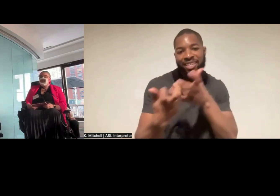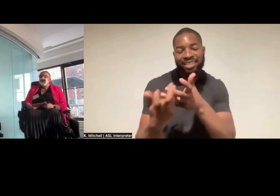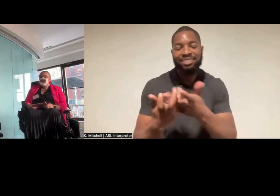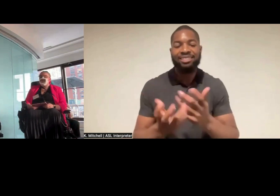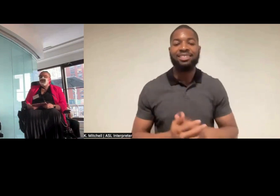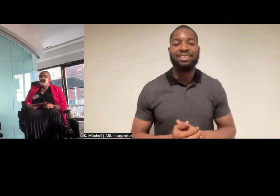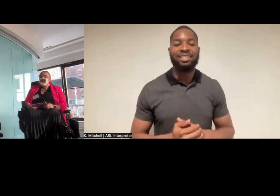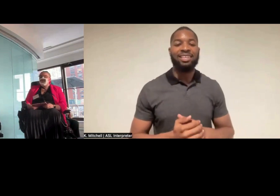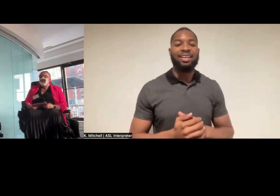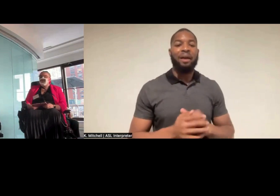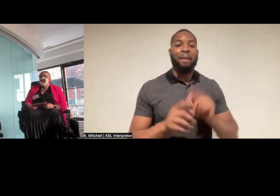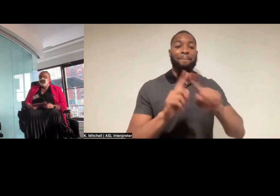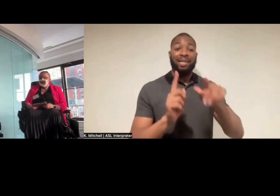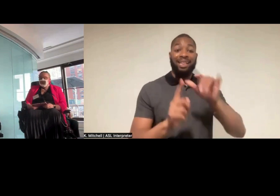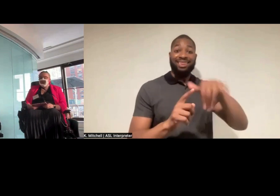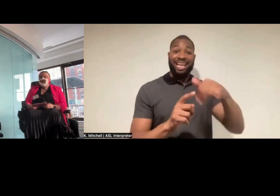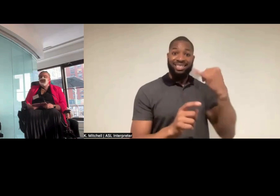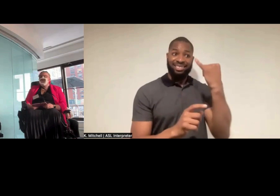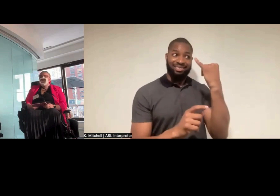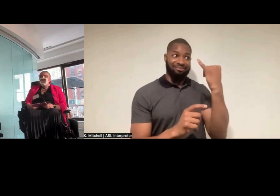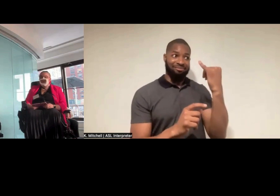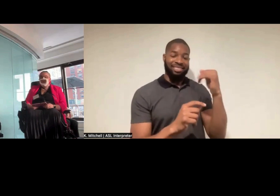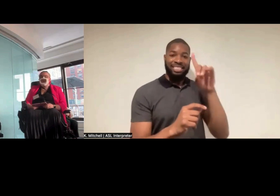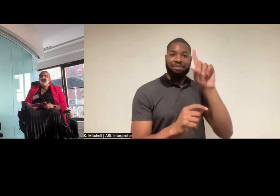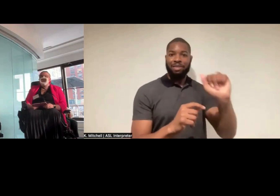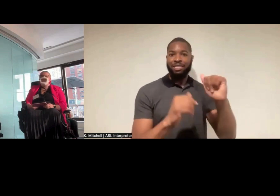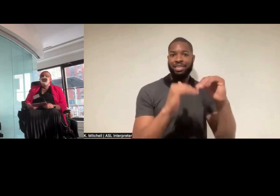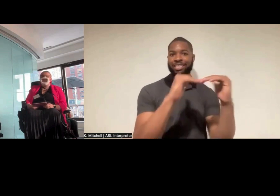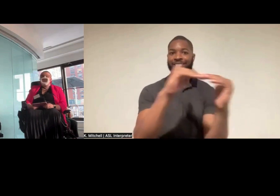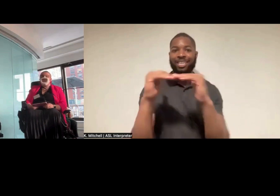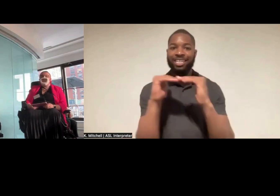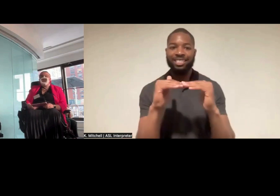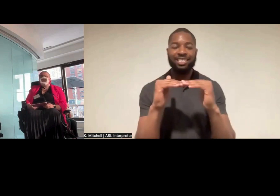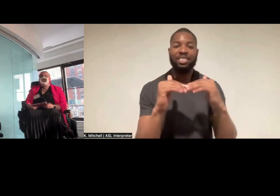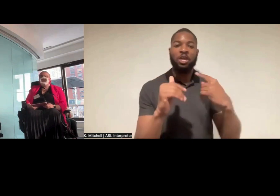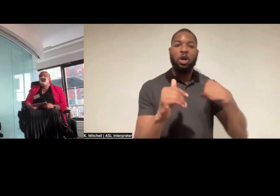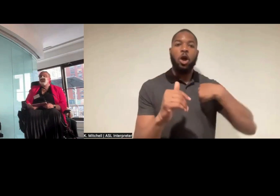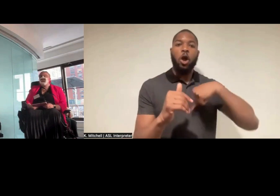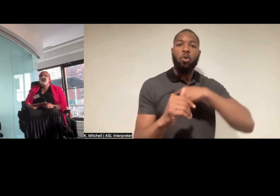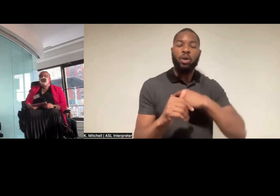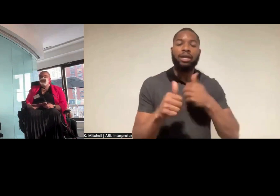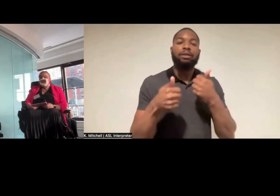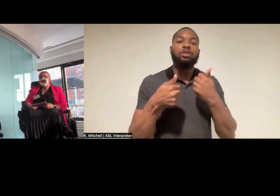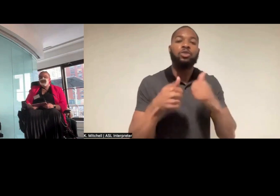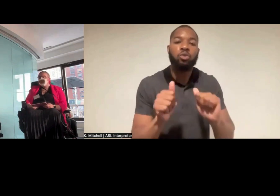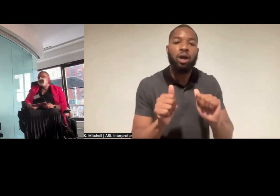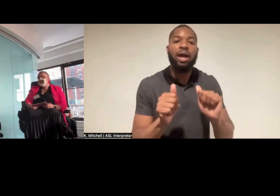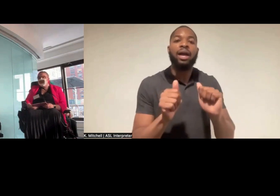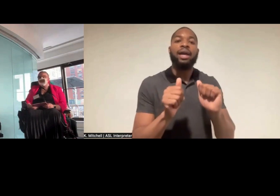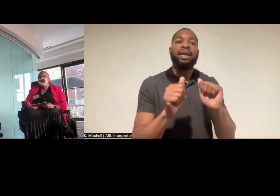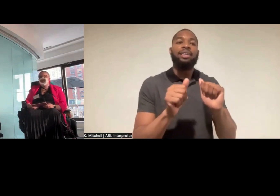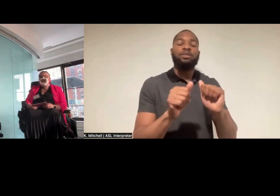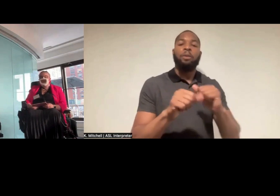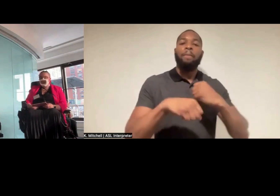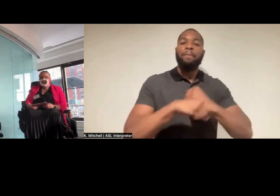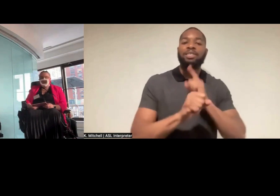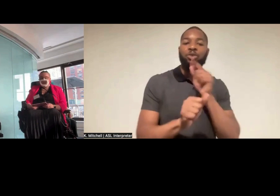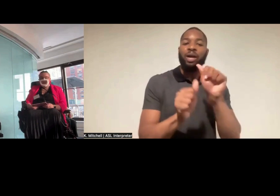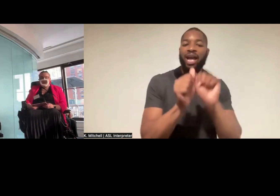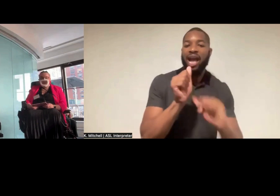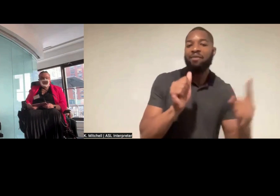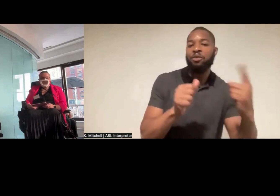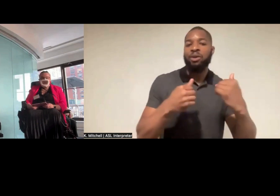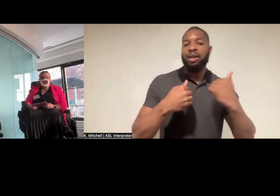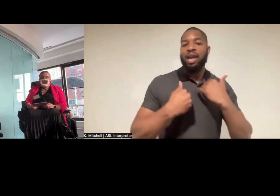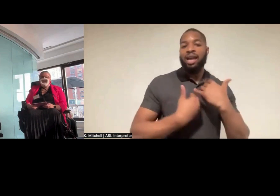are we actually truthfully trying to fulfill people's accommodation requests when we exist in this